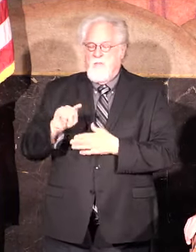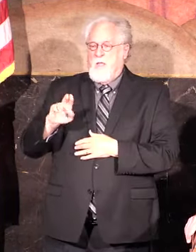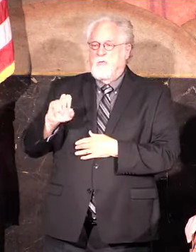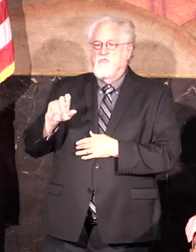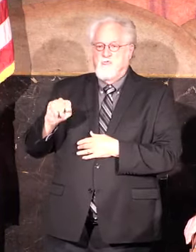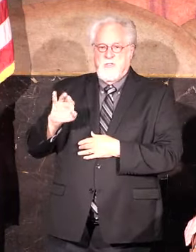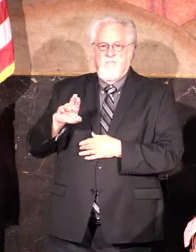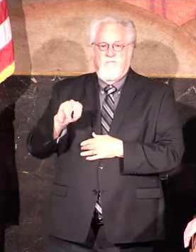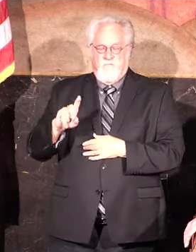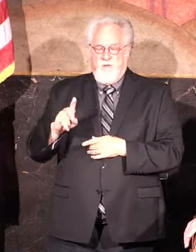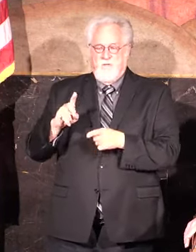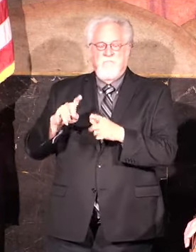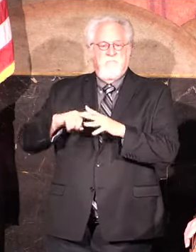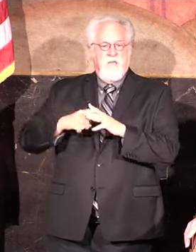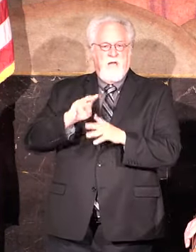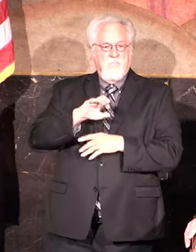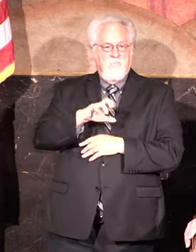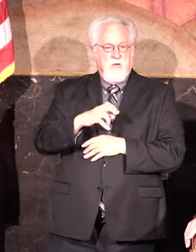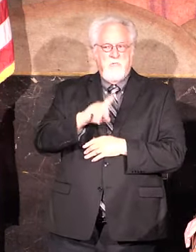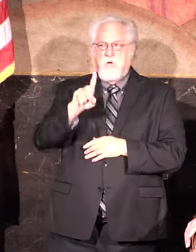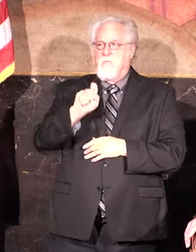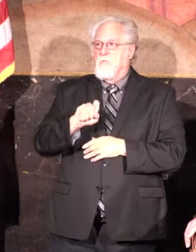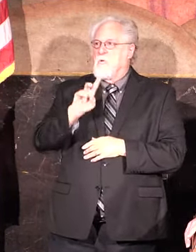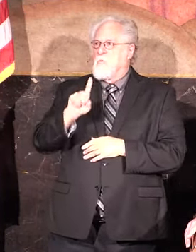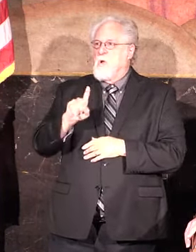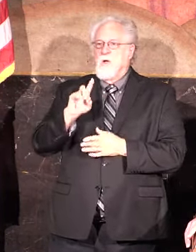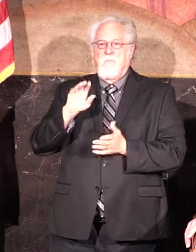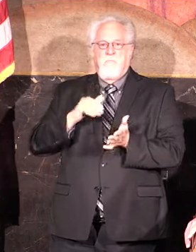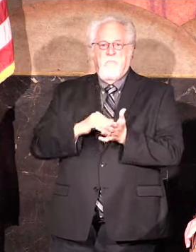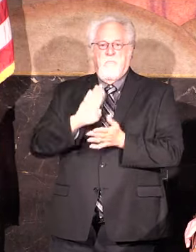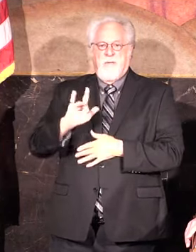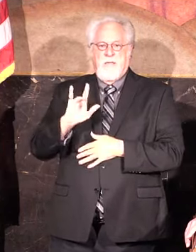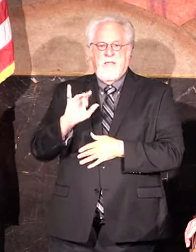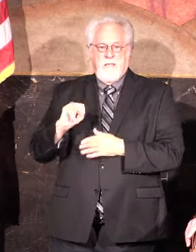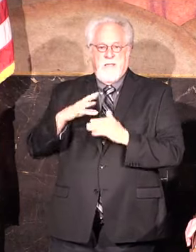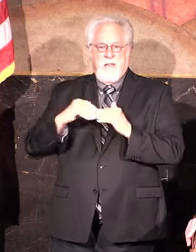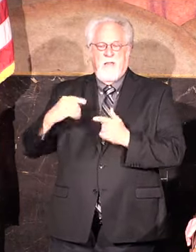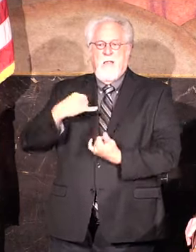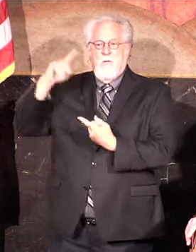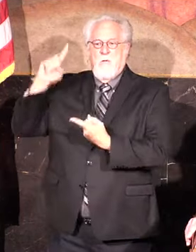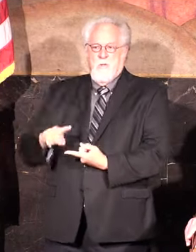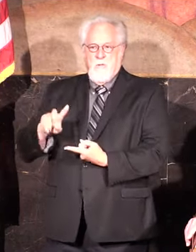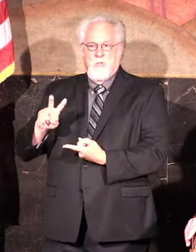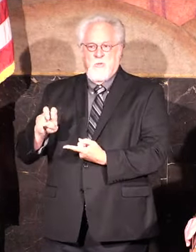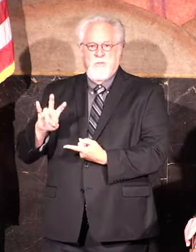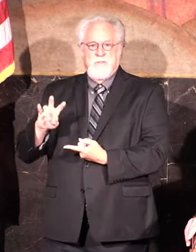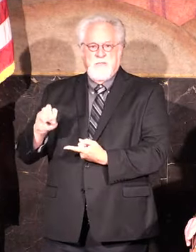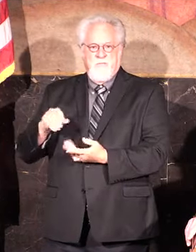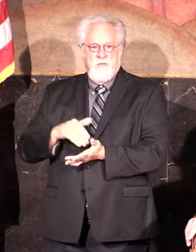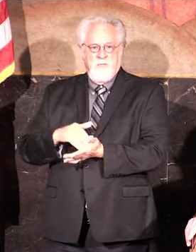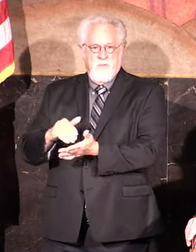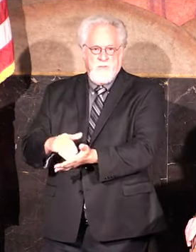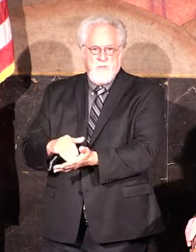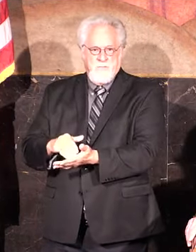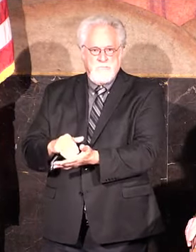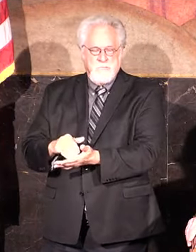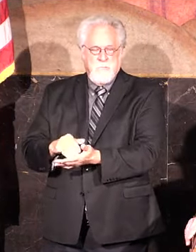started out at the beginning of March with about $1.1 billion in it. It's down to $270 million